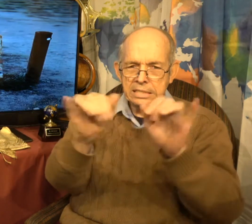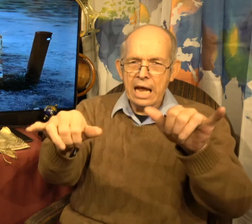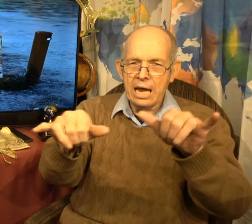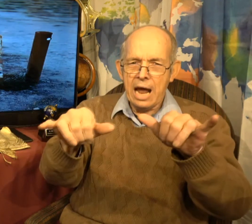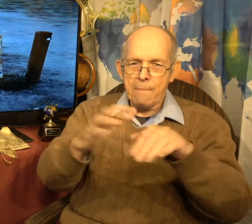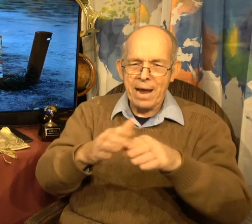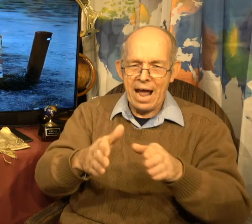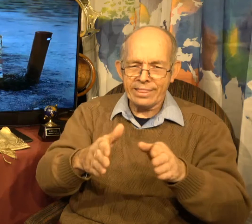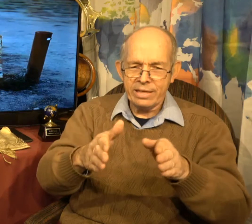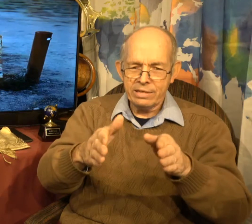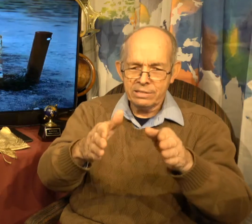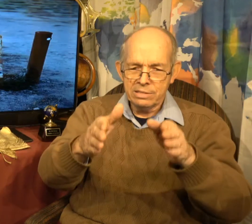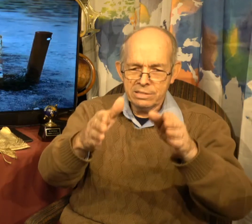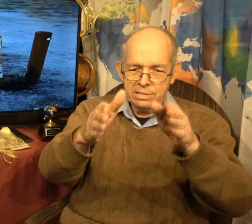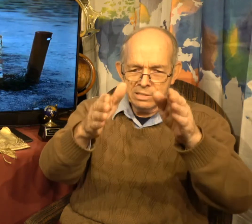stay a path.